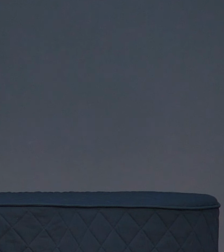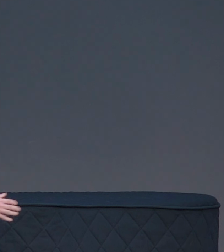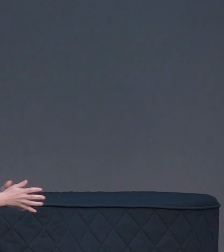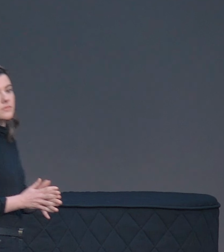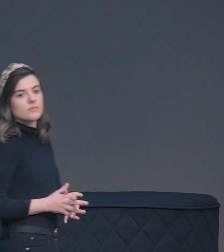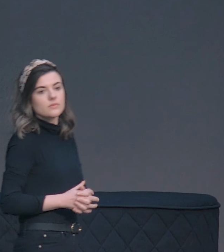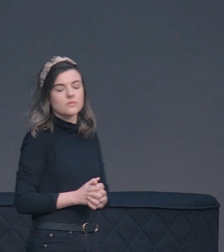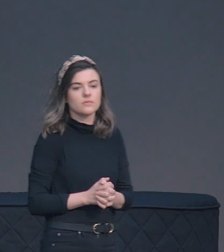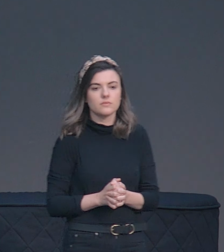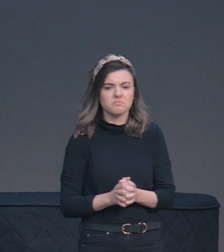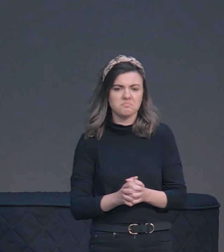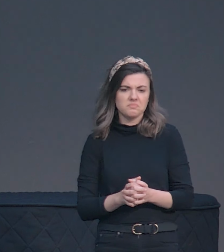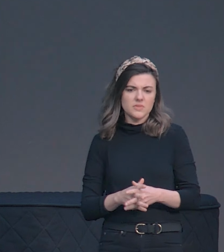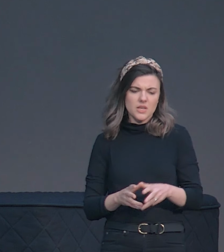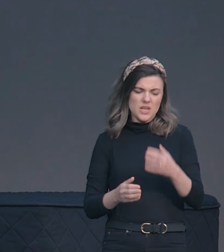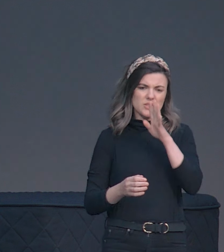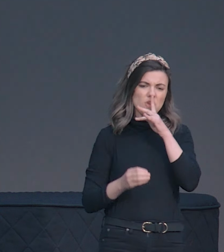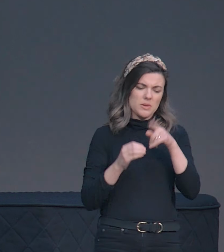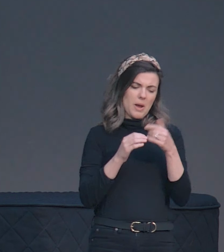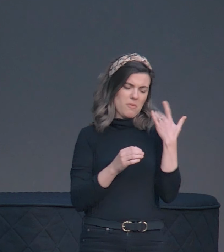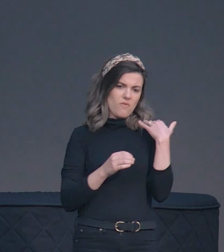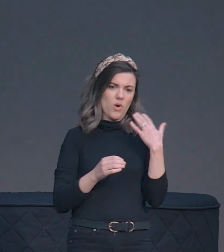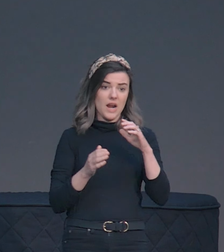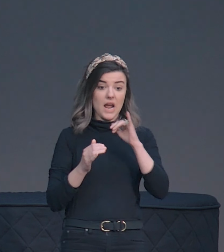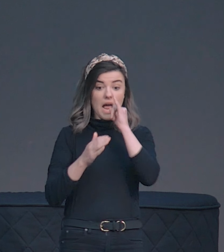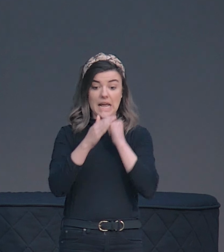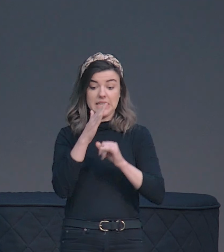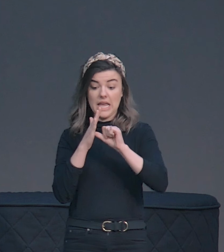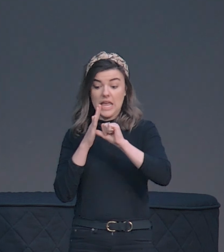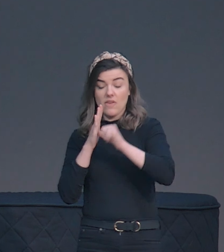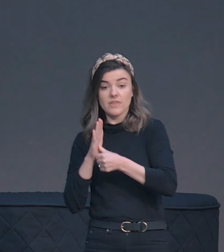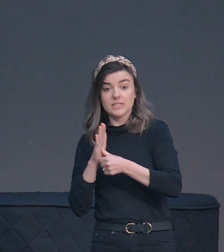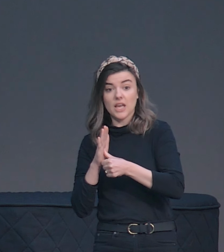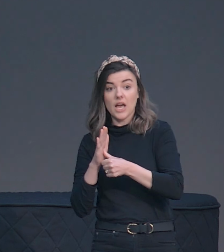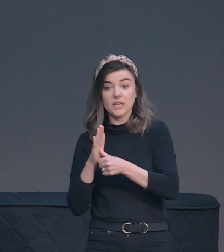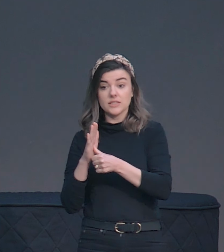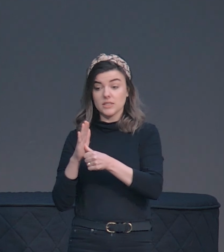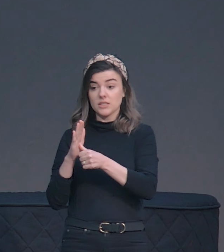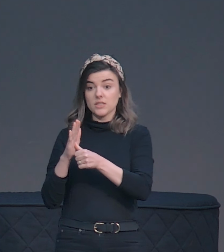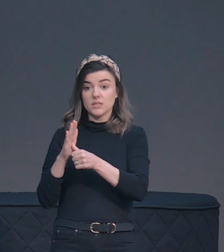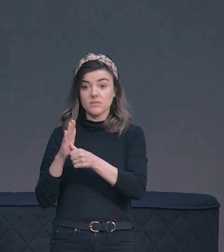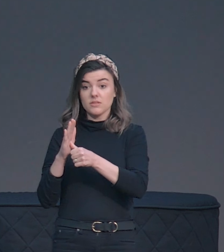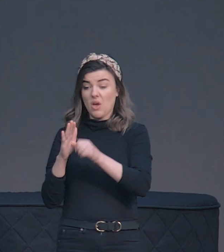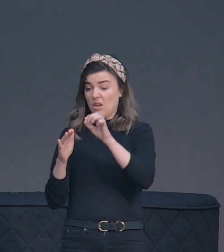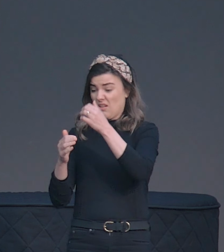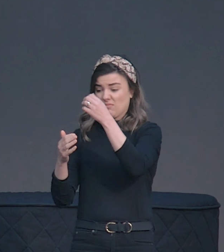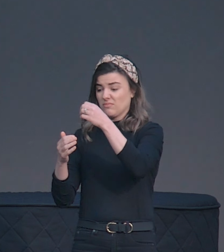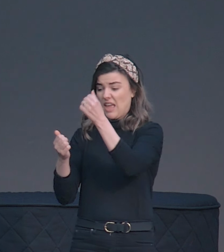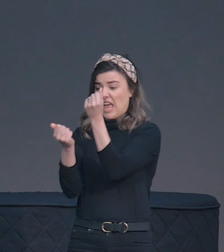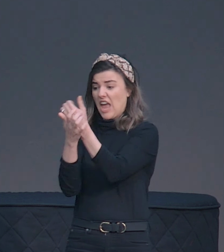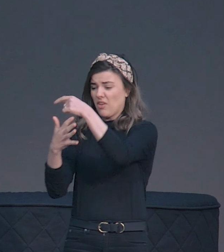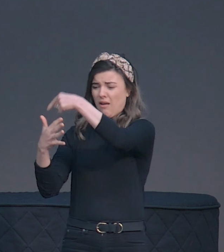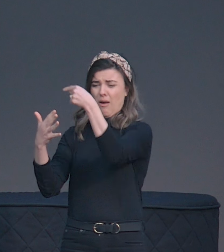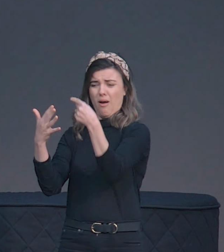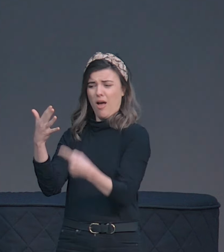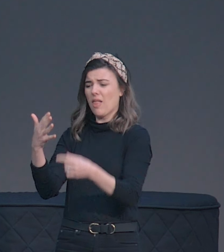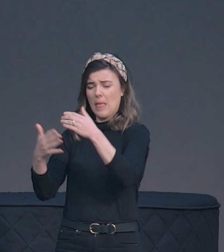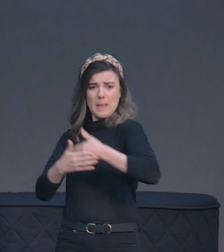As mentioned Earlier Isaiah's Emphasis Here Is Not On All That The Child Would Accomplish